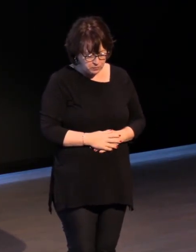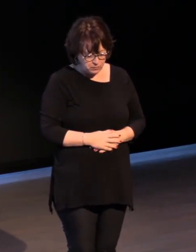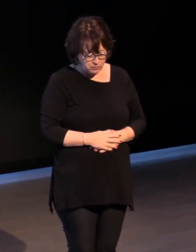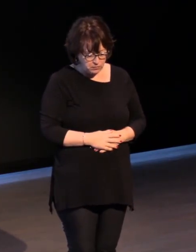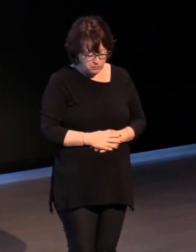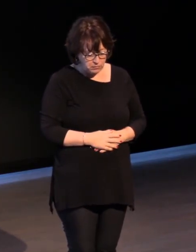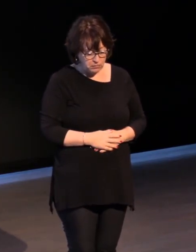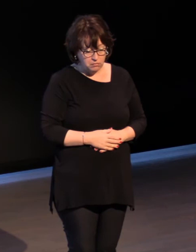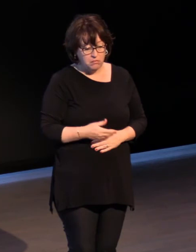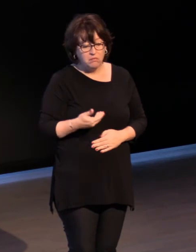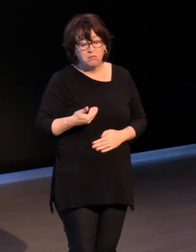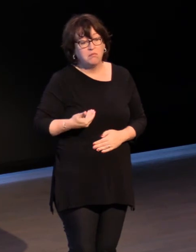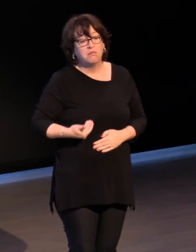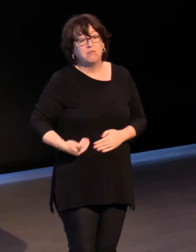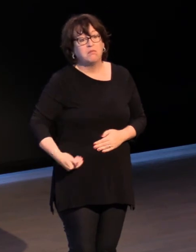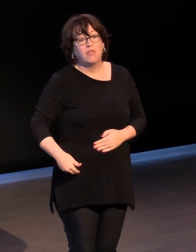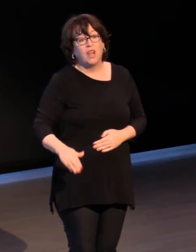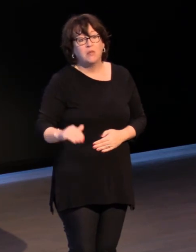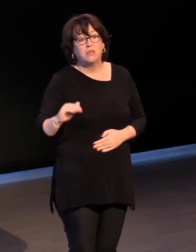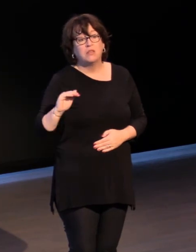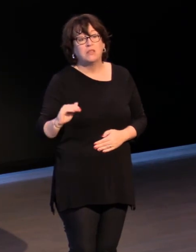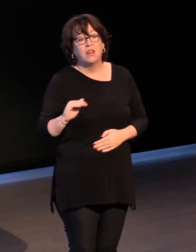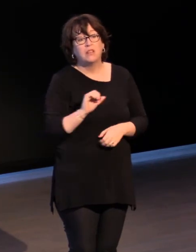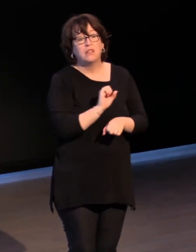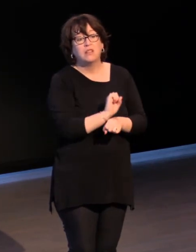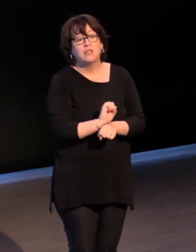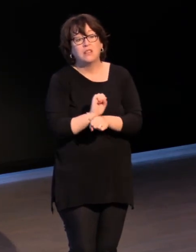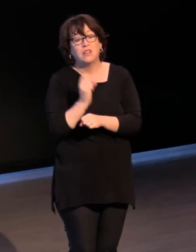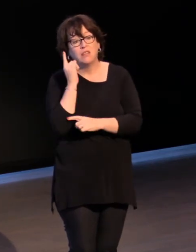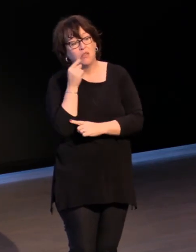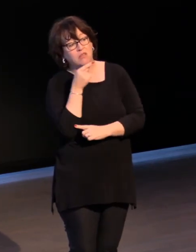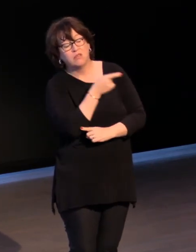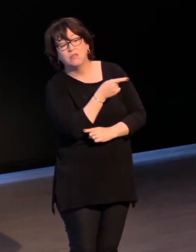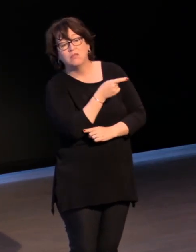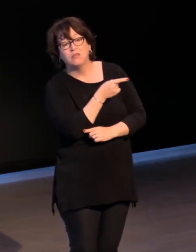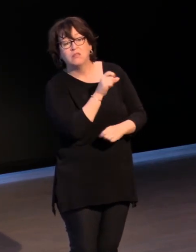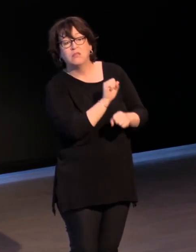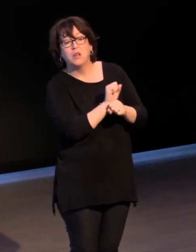I was a child slave for the killers for about a month,